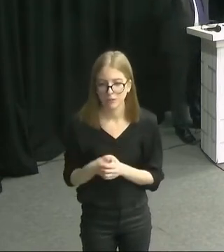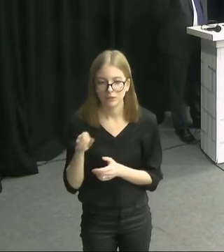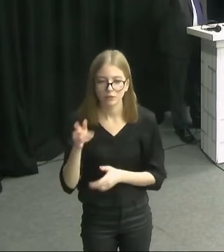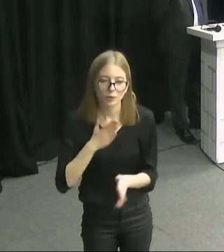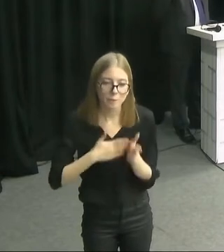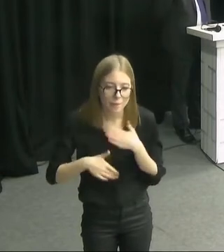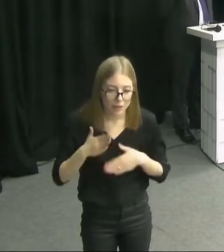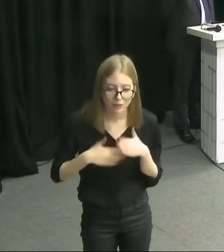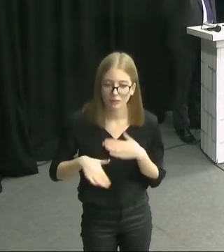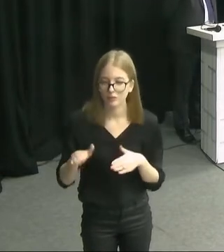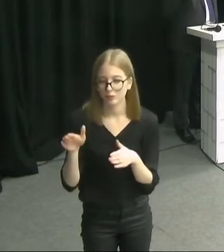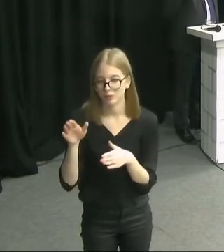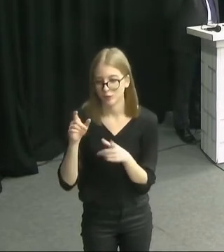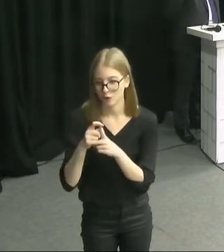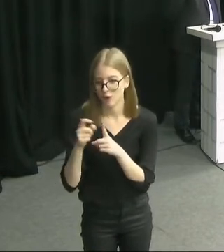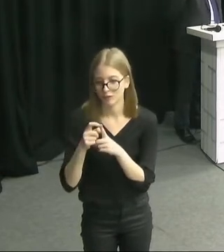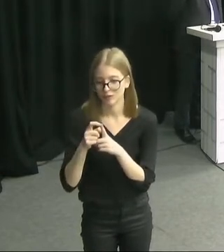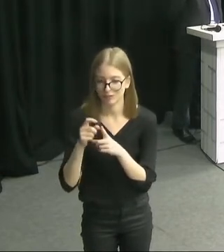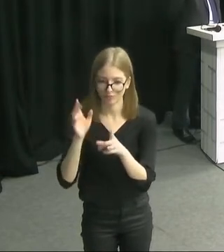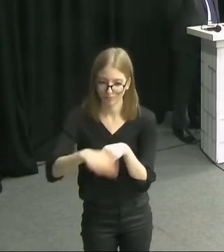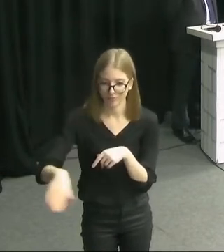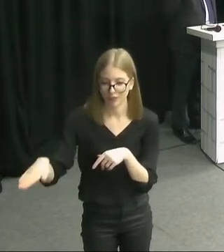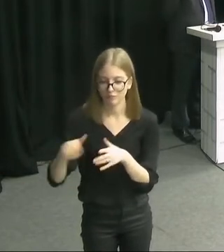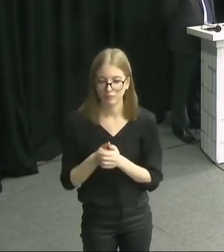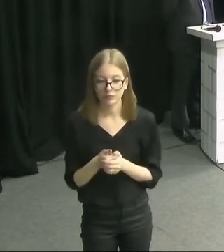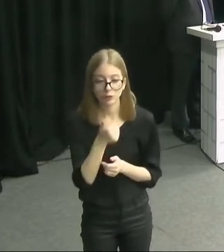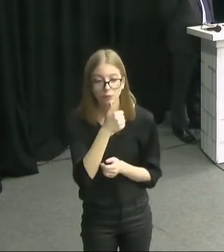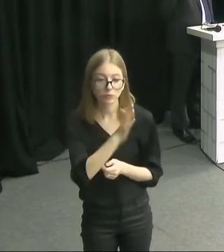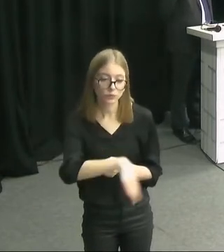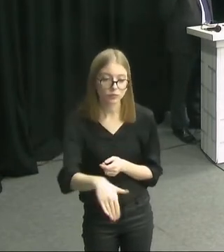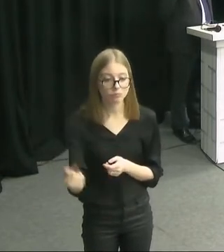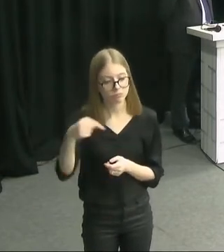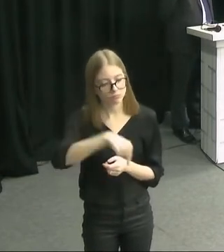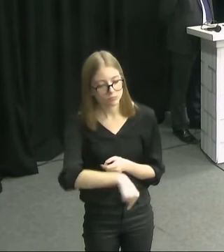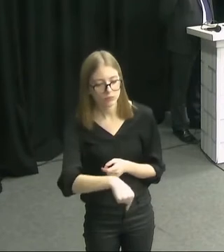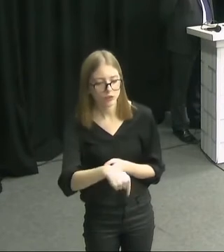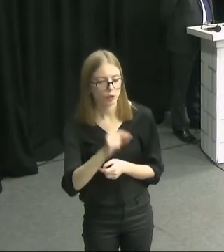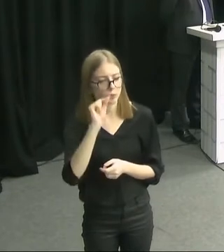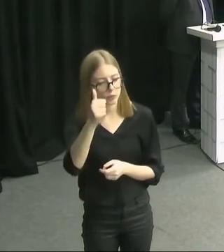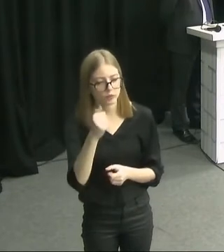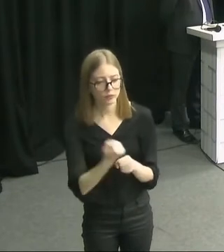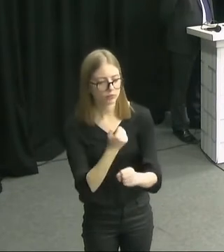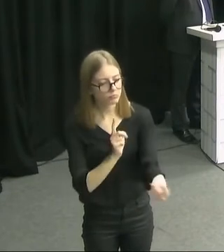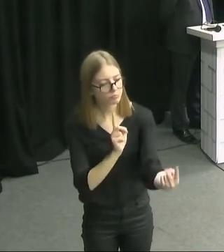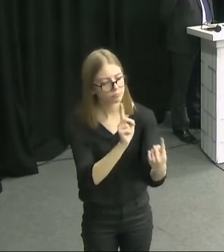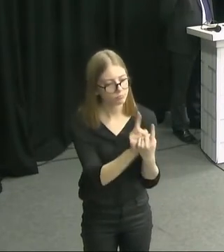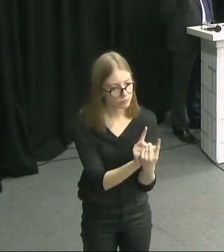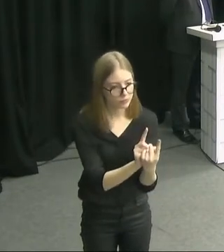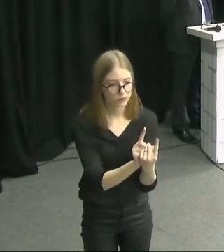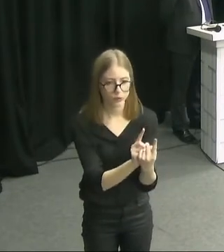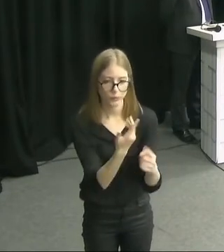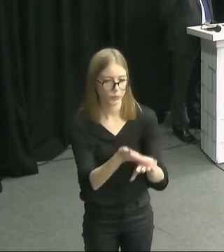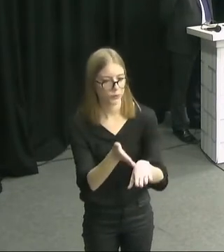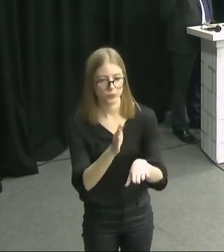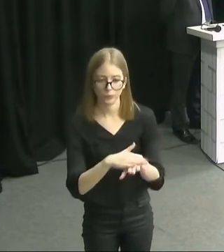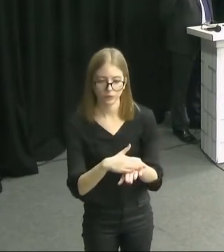And I think that we need to understand how to reach those people. It's a challenge for lecturers. Leadership is